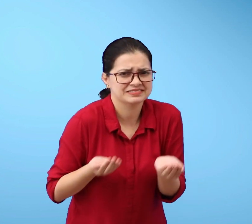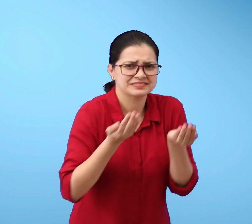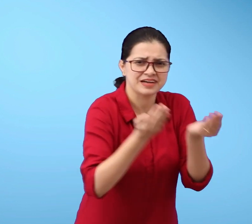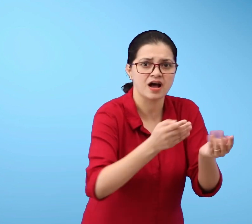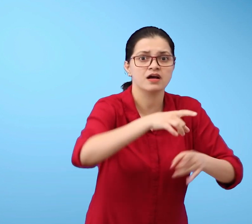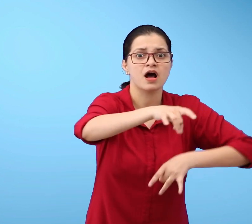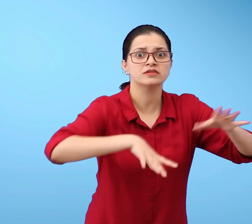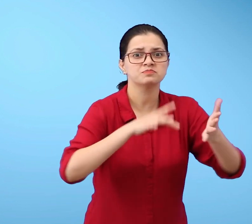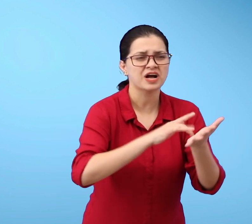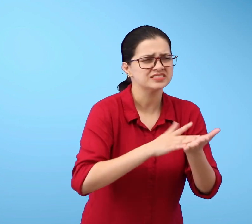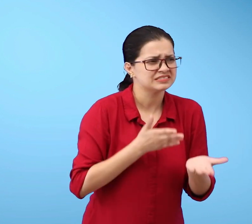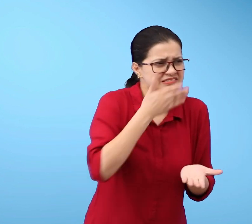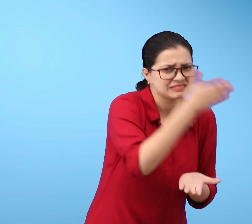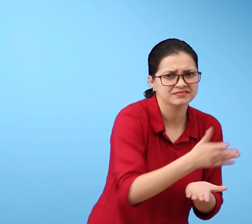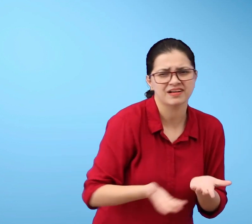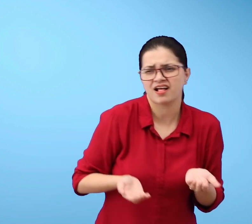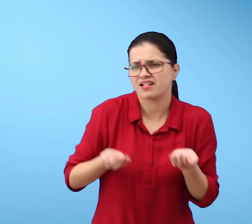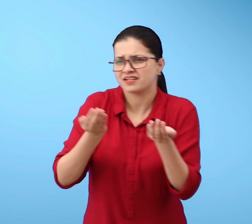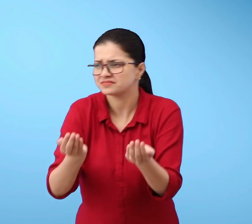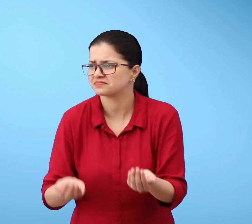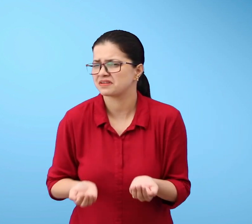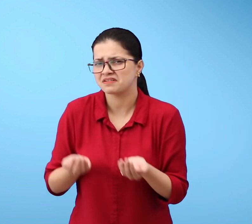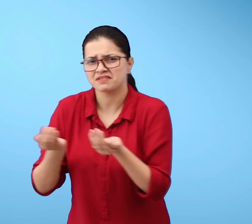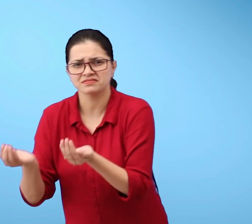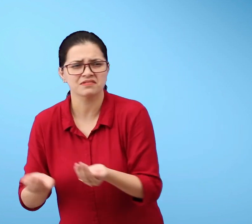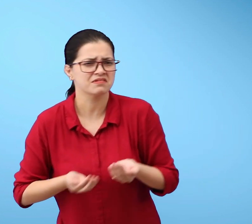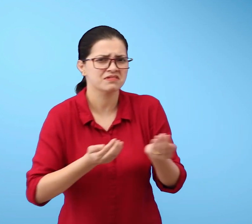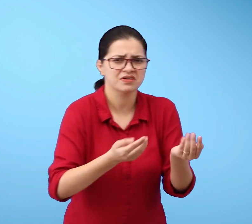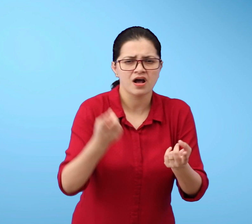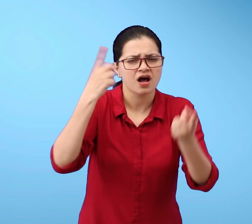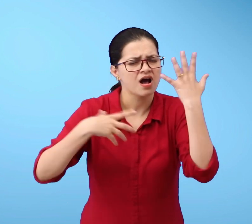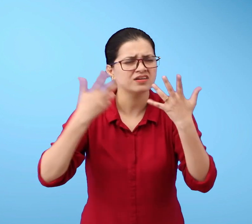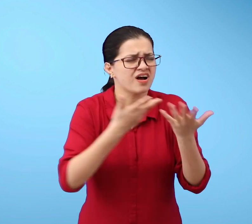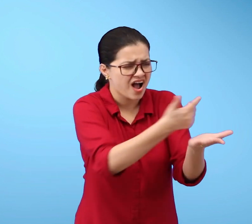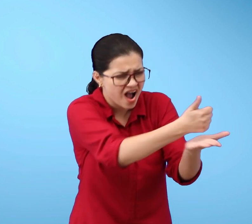that she roamed through the streets of the city carrying the child with her,